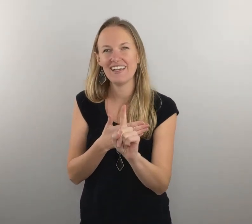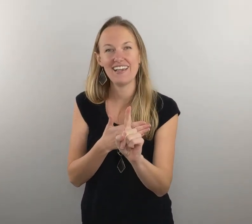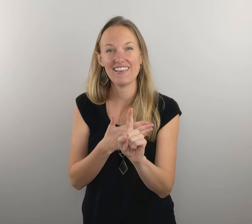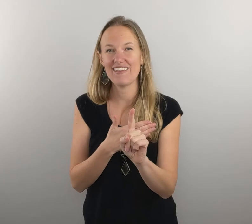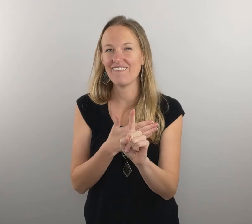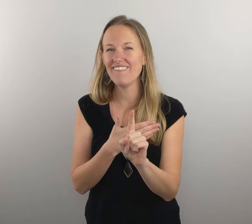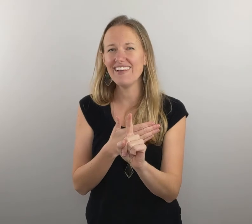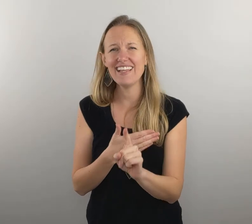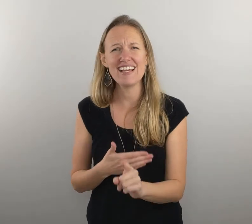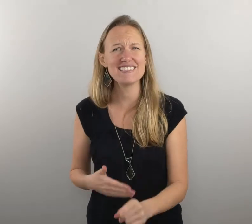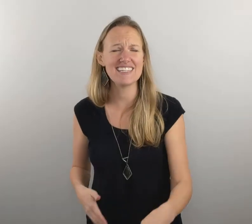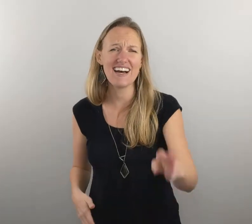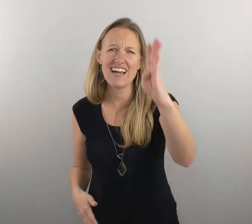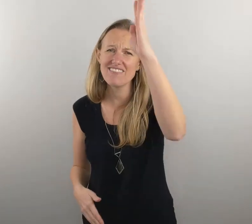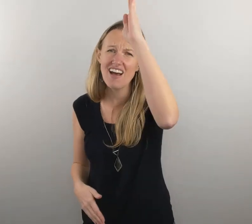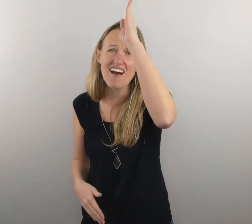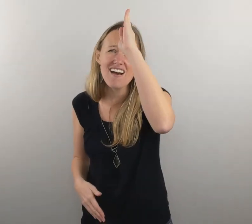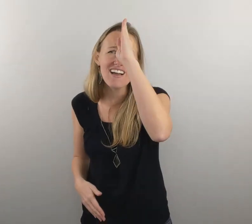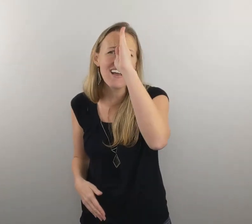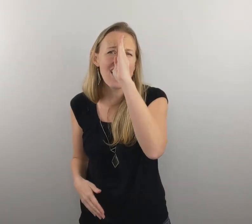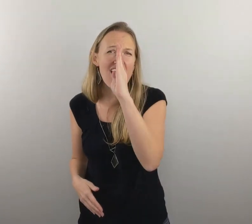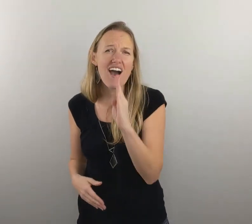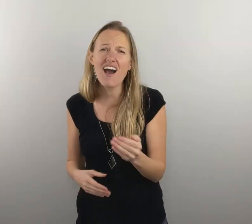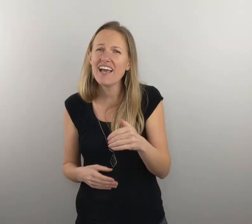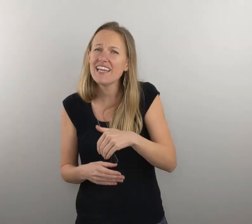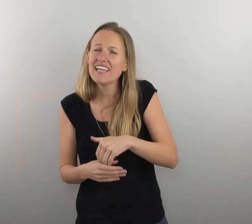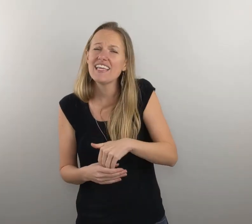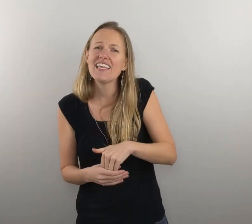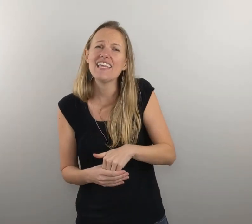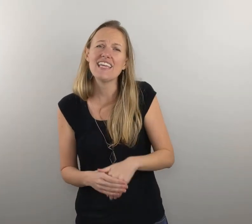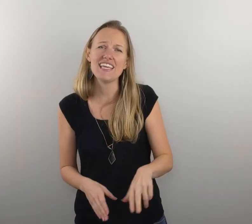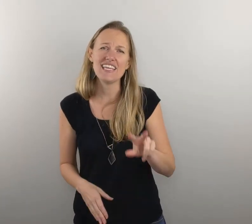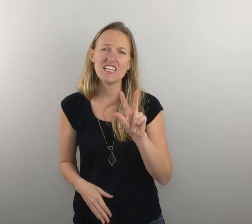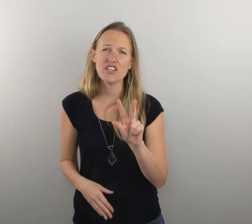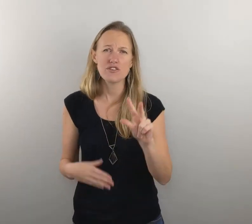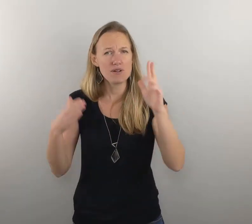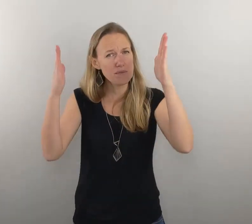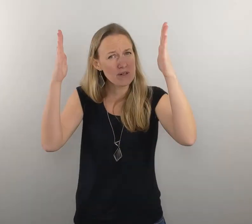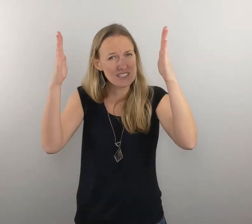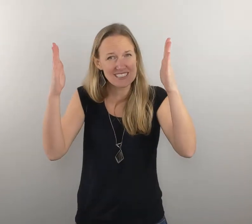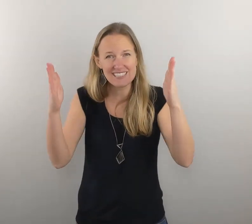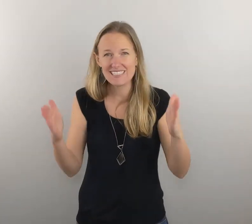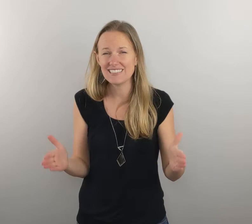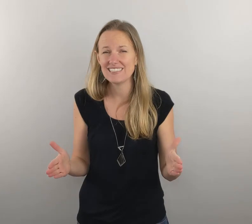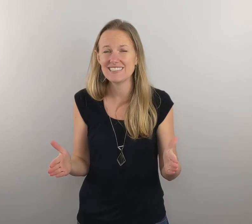And then one last time, God in 3 persons,